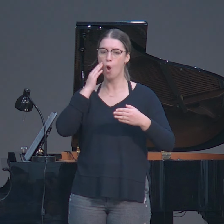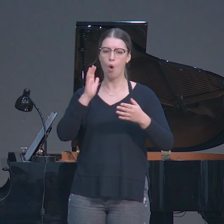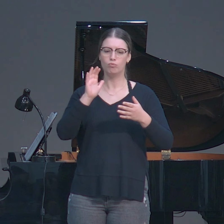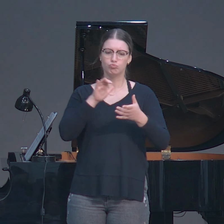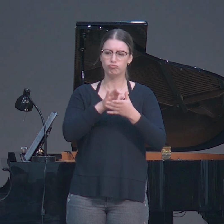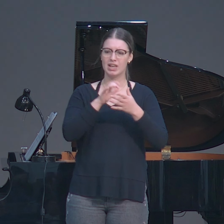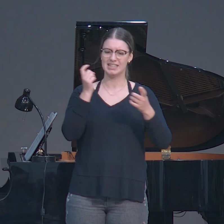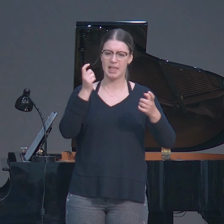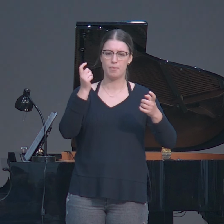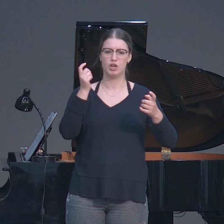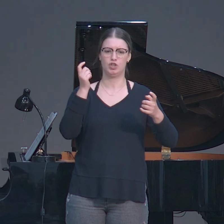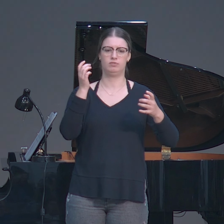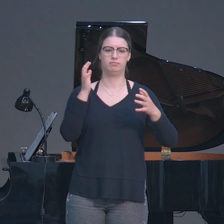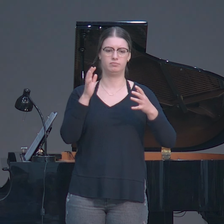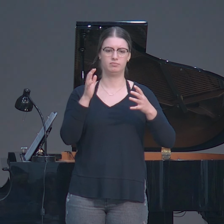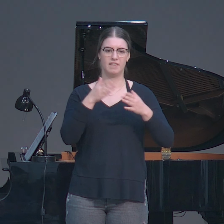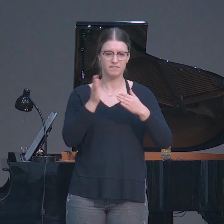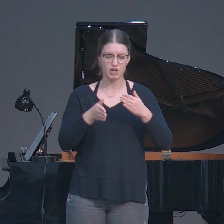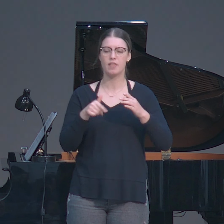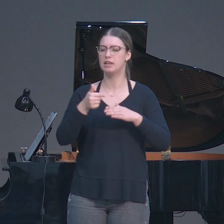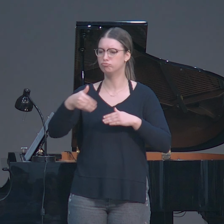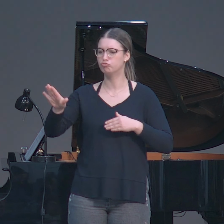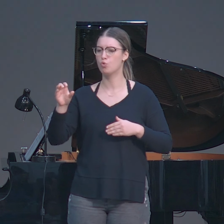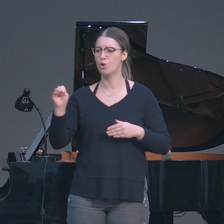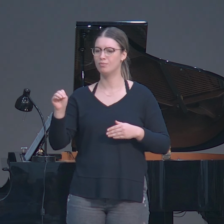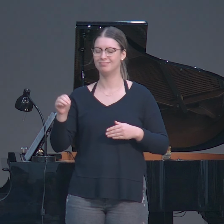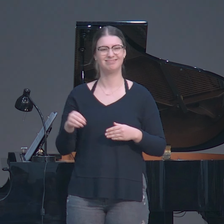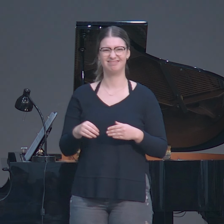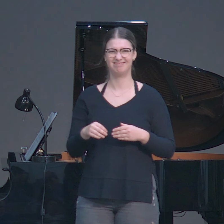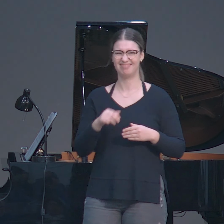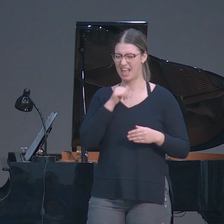completed? And I don't think so.